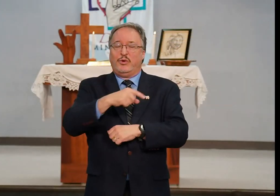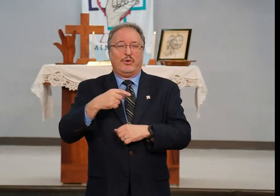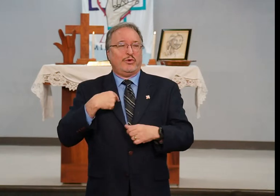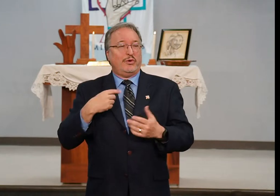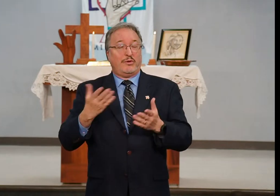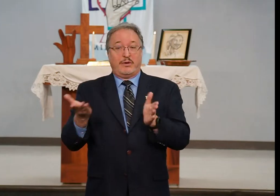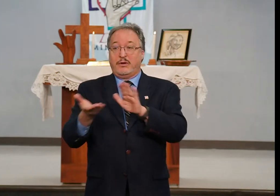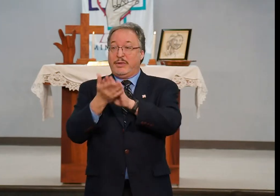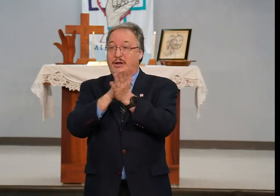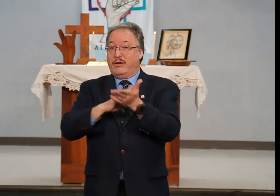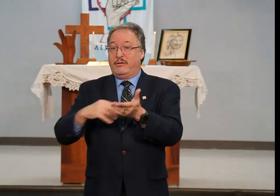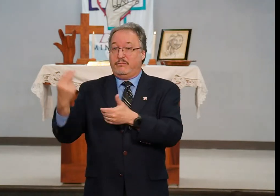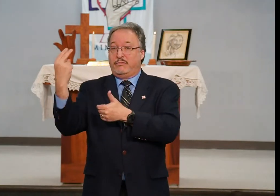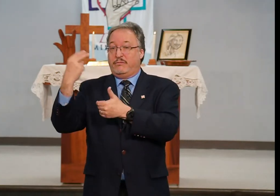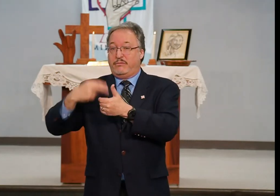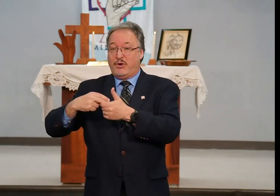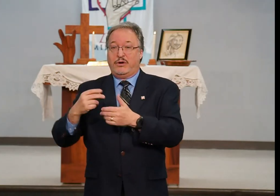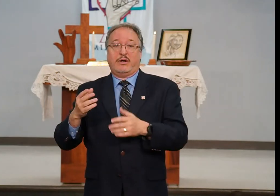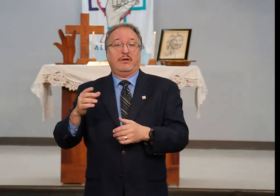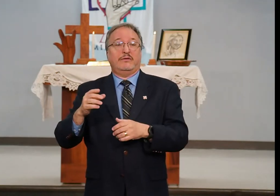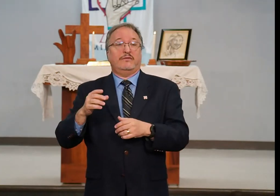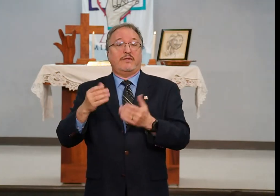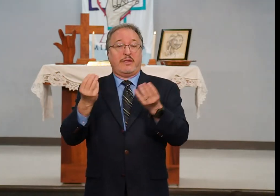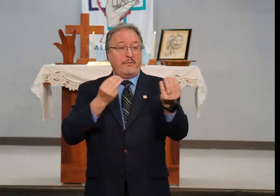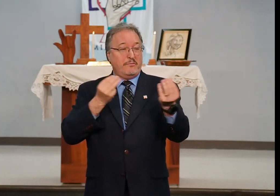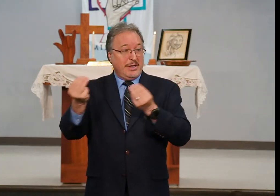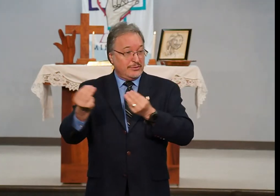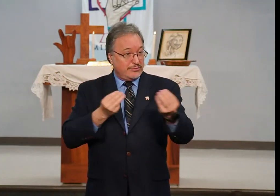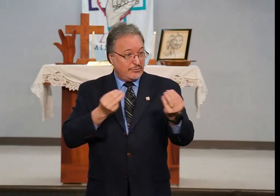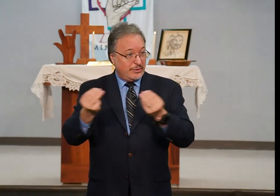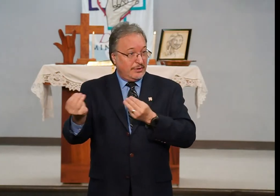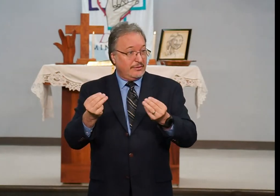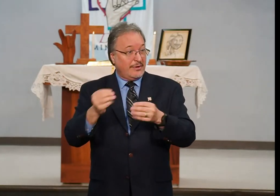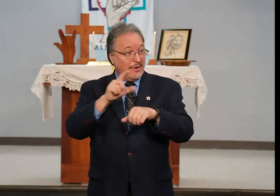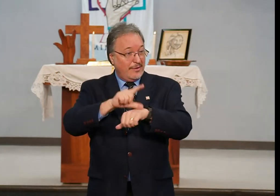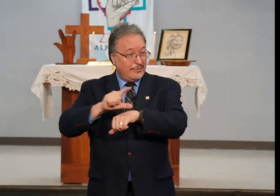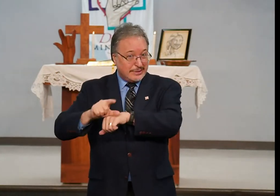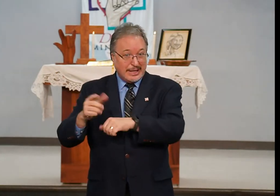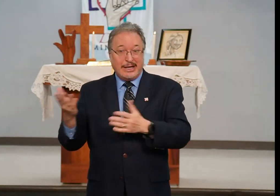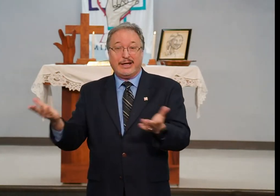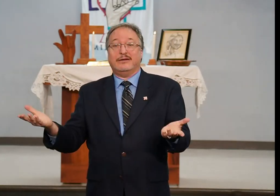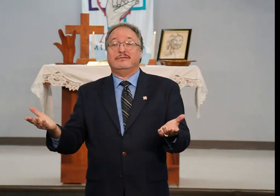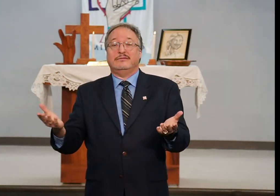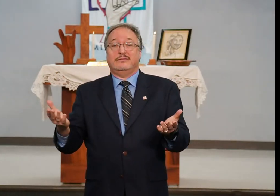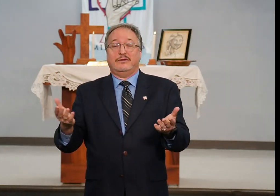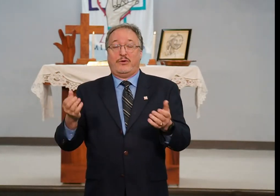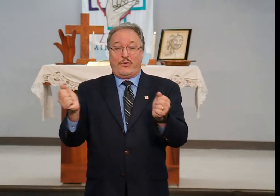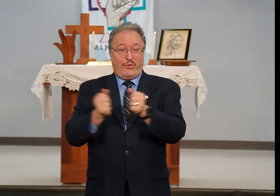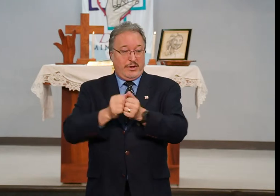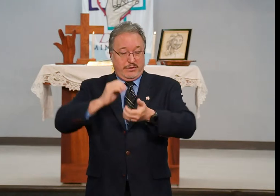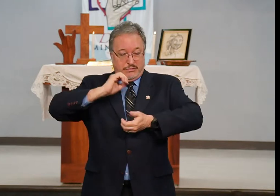I would like to invite all of you now to be part of our ministry at Lover's Lane,